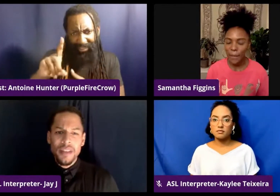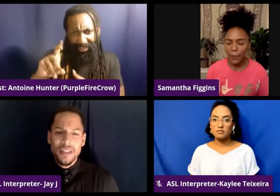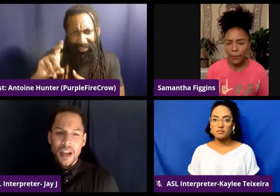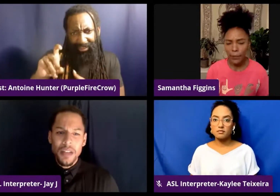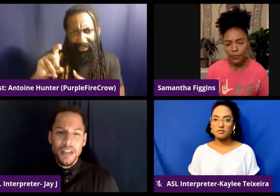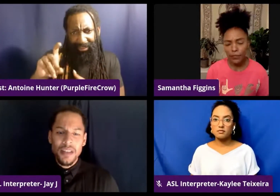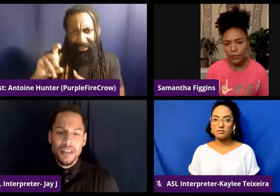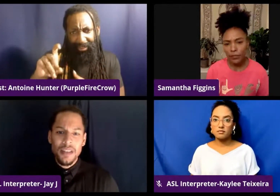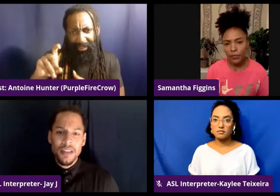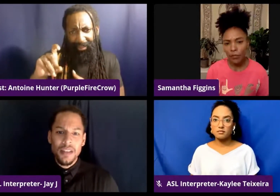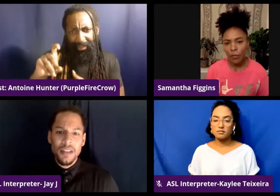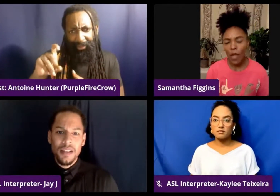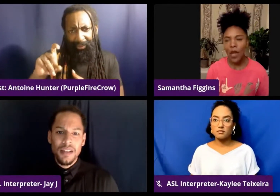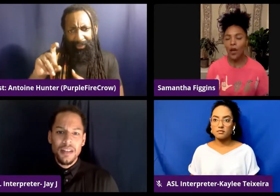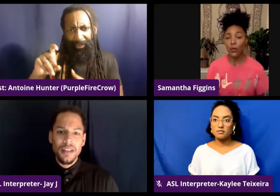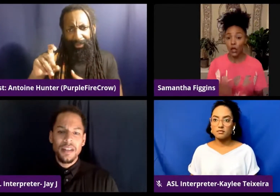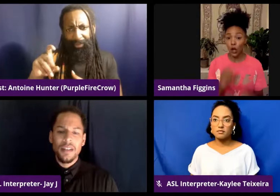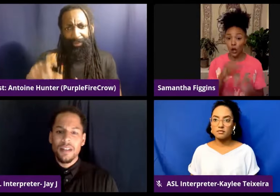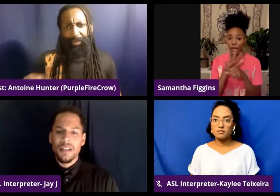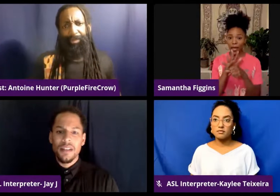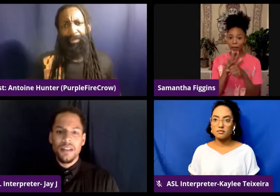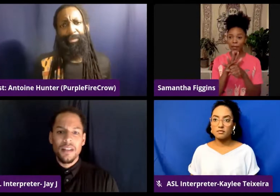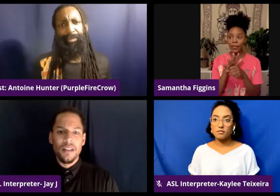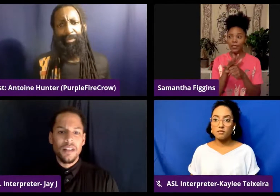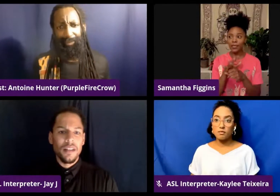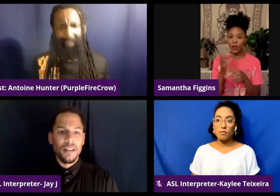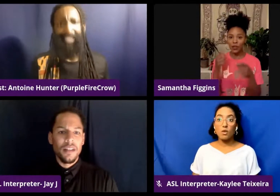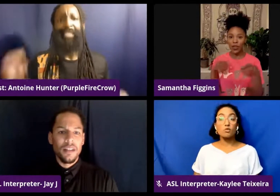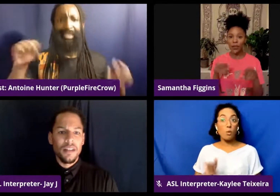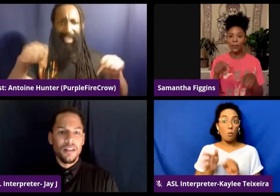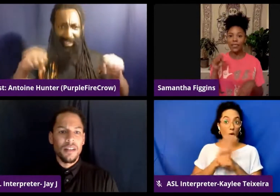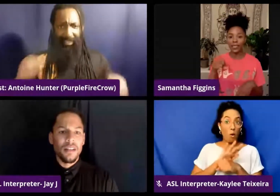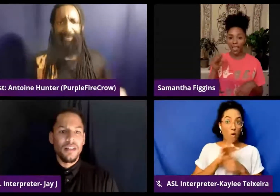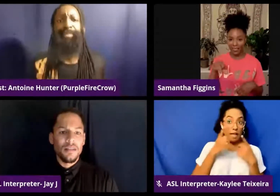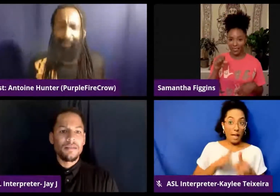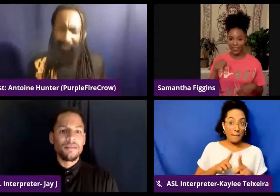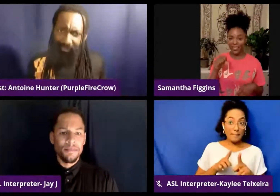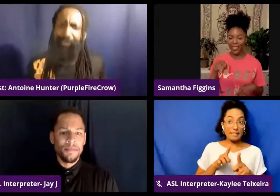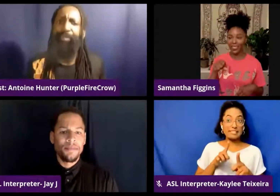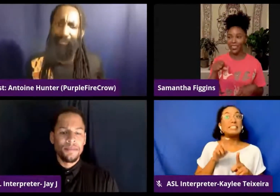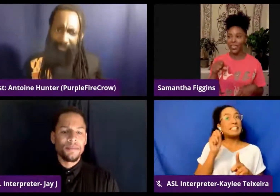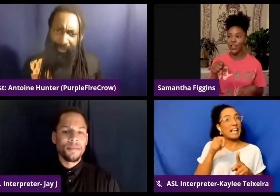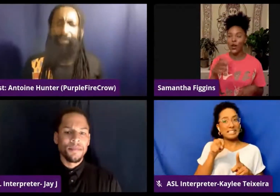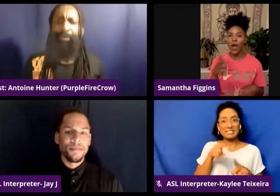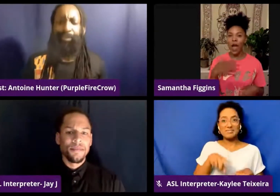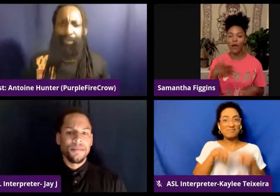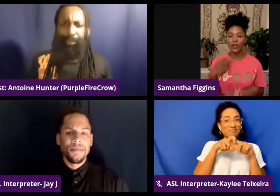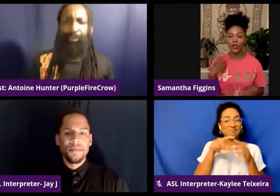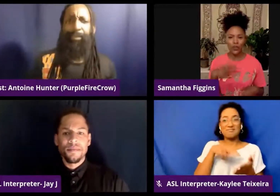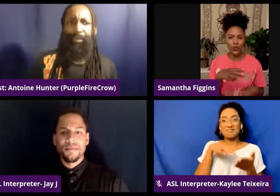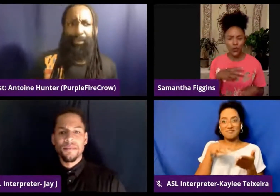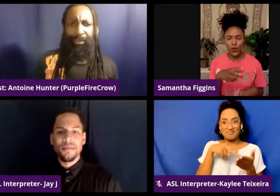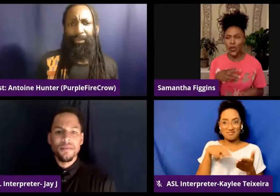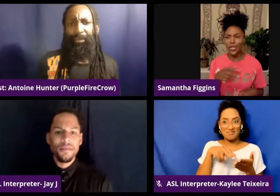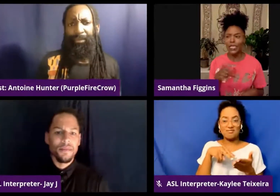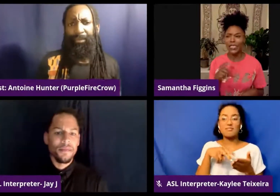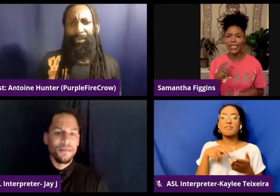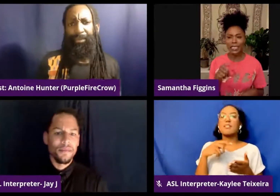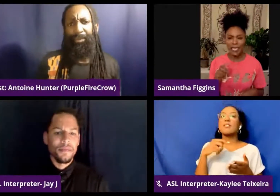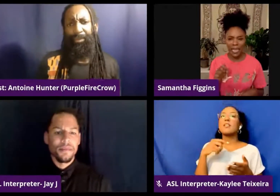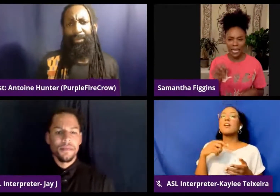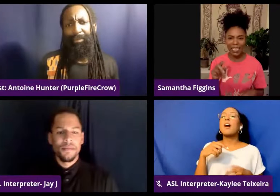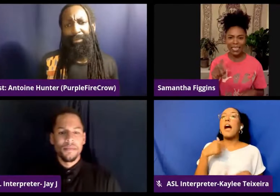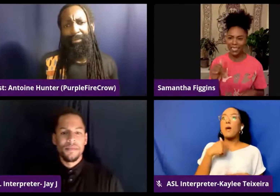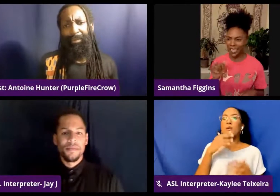did you have to stop dancing? When COVID happened, yes. Mm-hmm. Yes. I was on tour